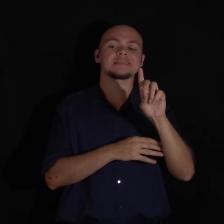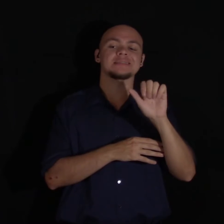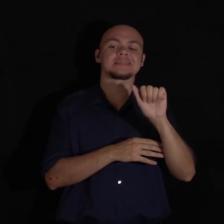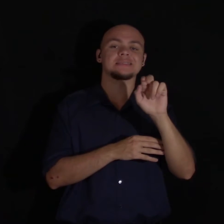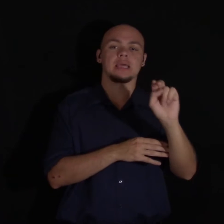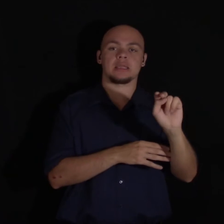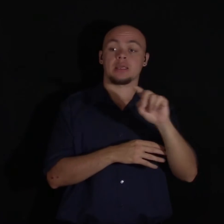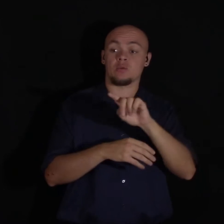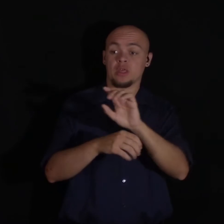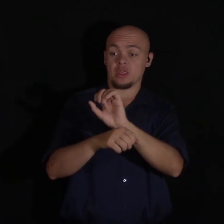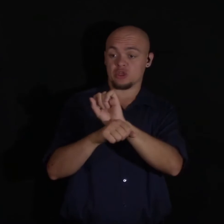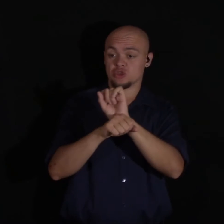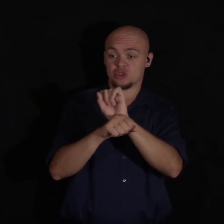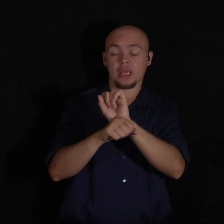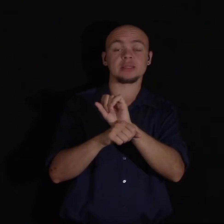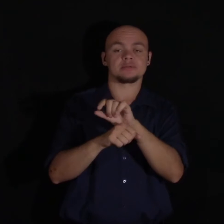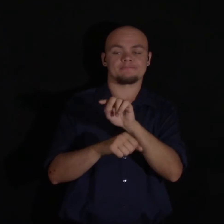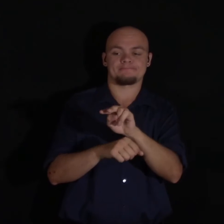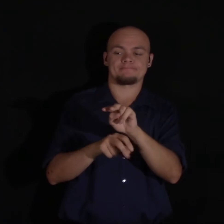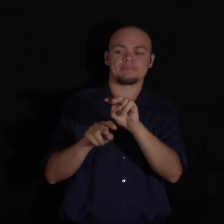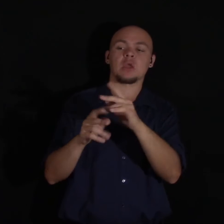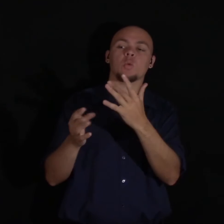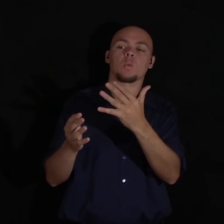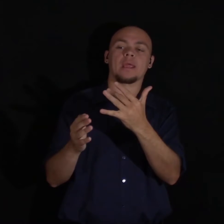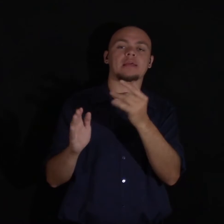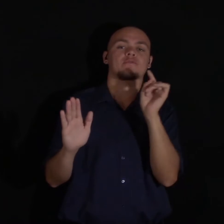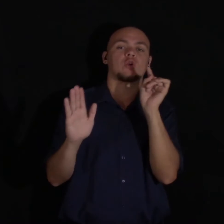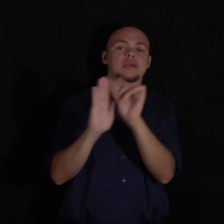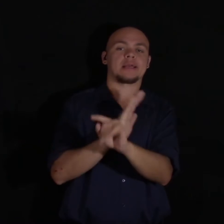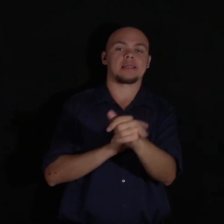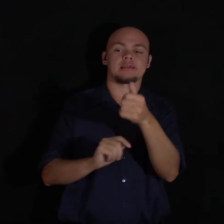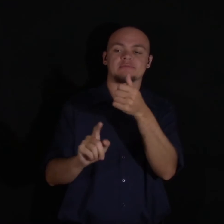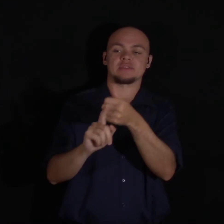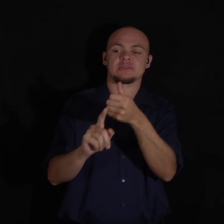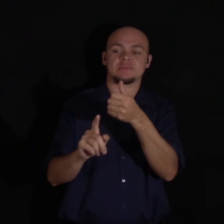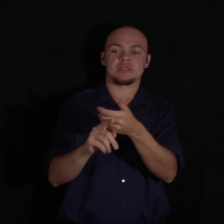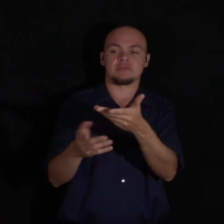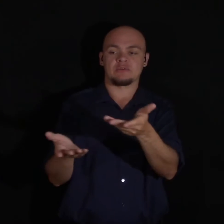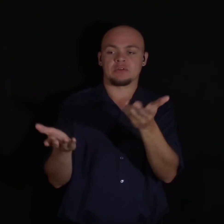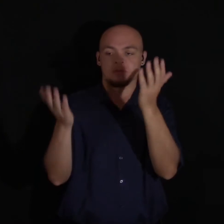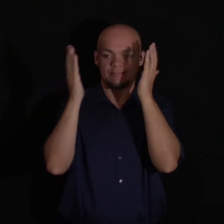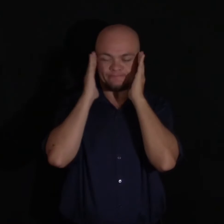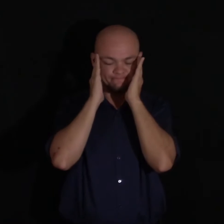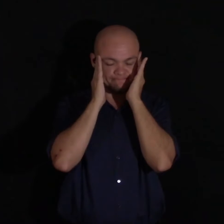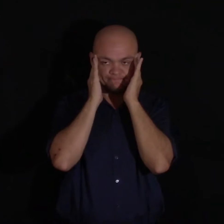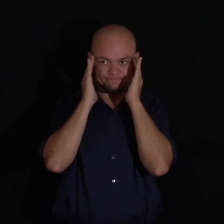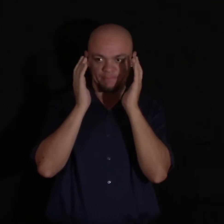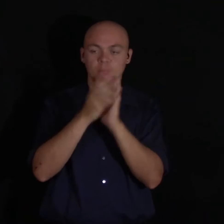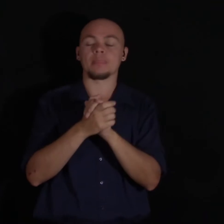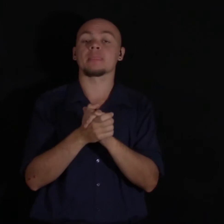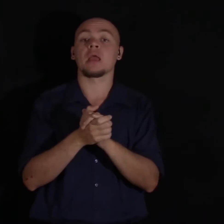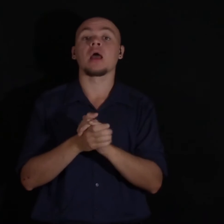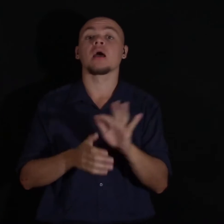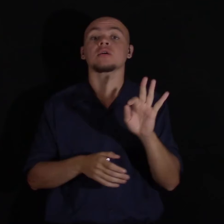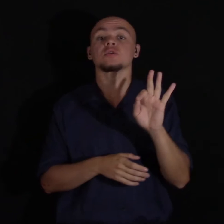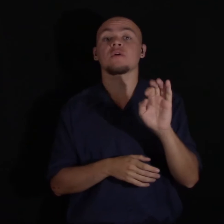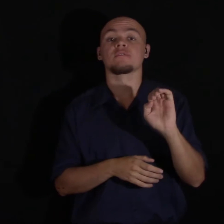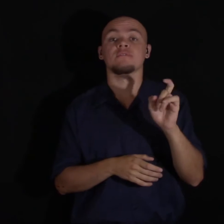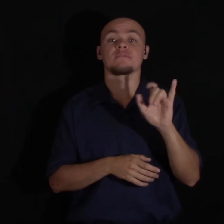waited in despair the execution of the barbarous sentence. Felix visited the grate at night,